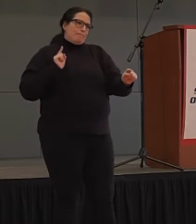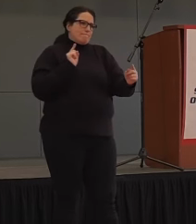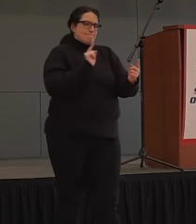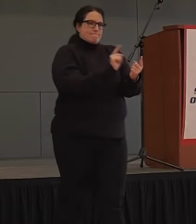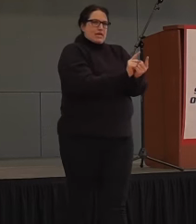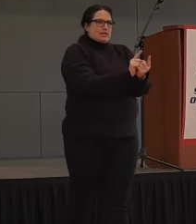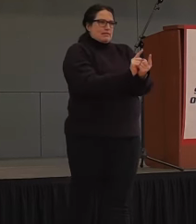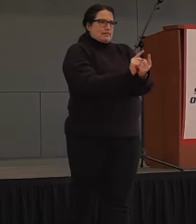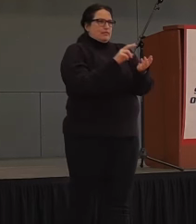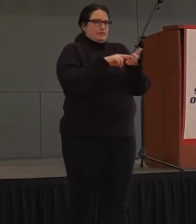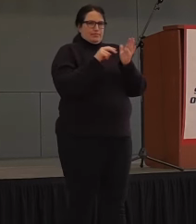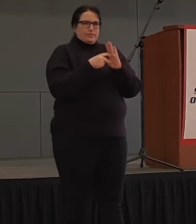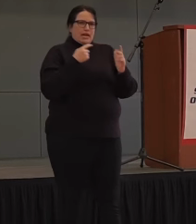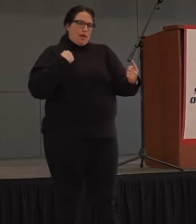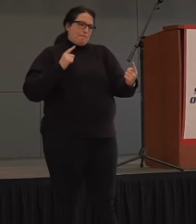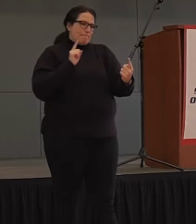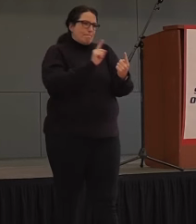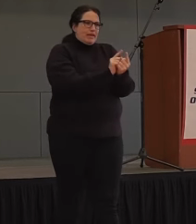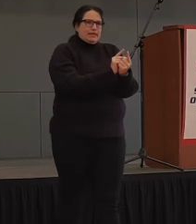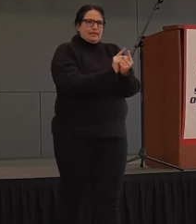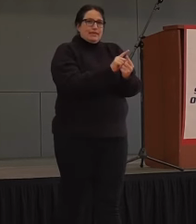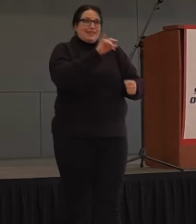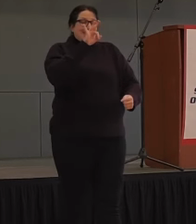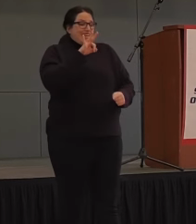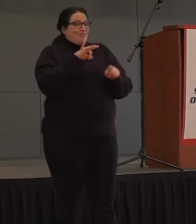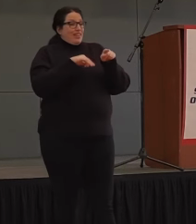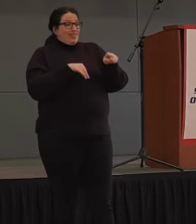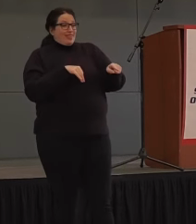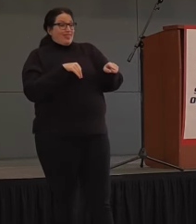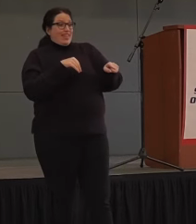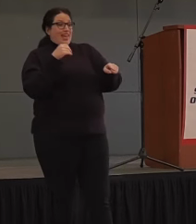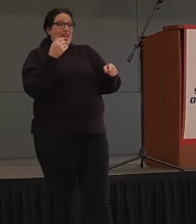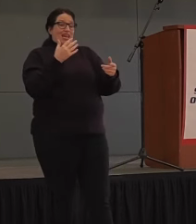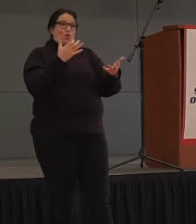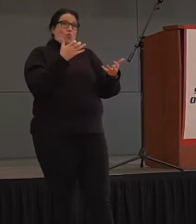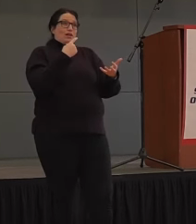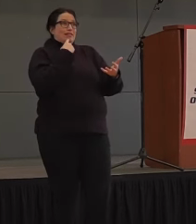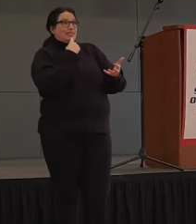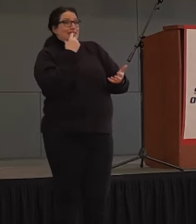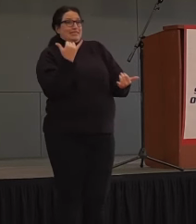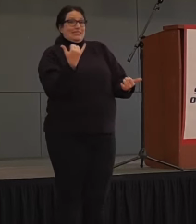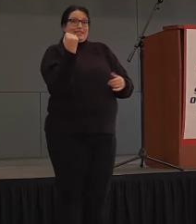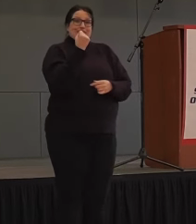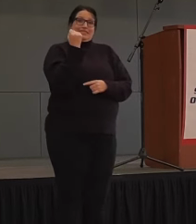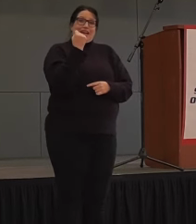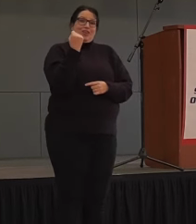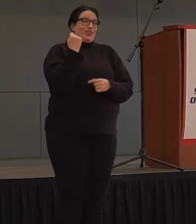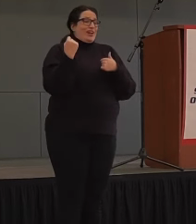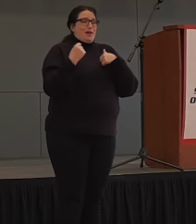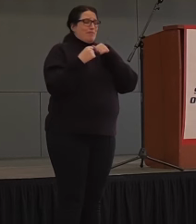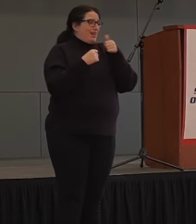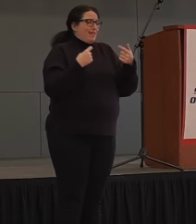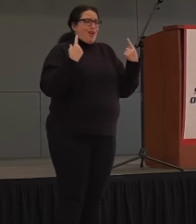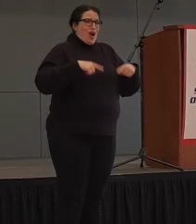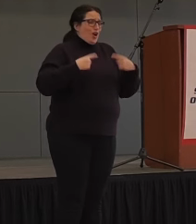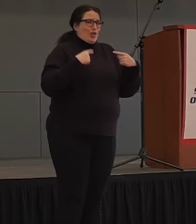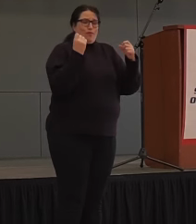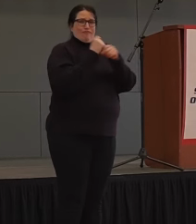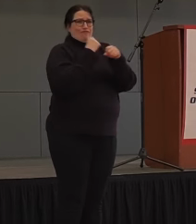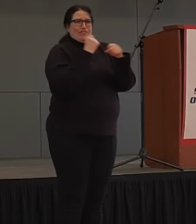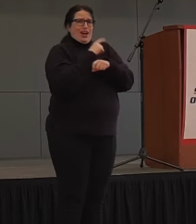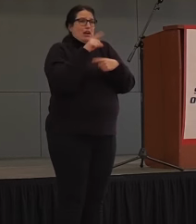want to argue and fight about, let it go. If they say today is Saturday and the sky is green,